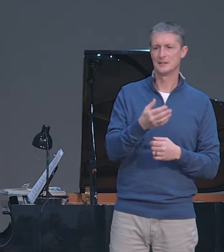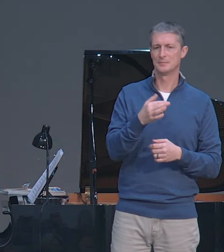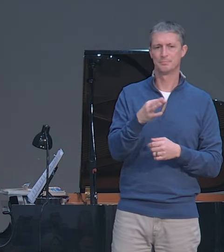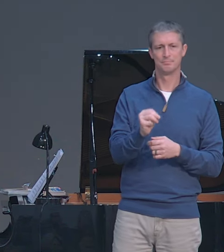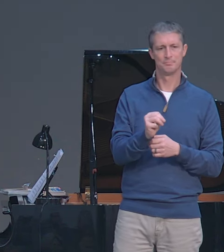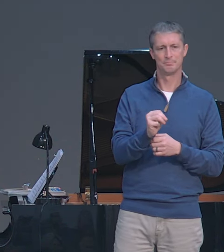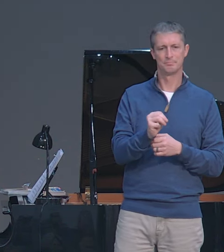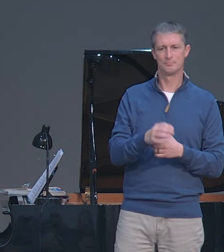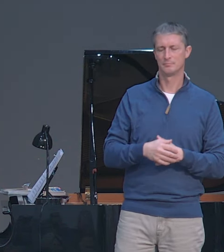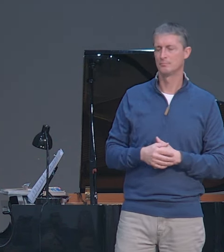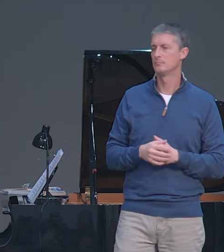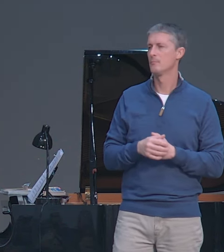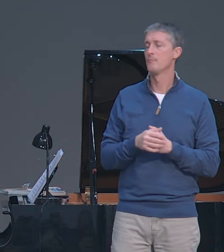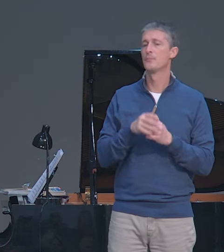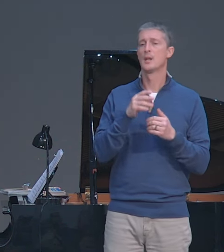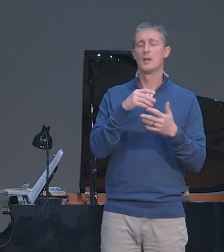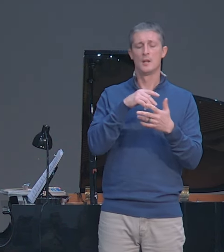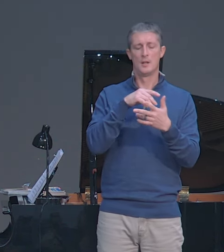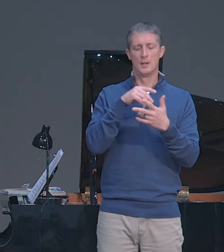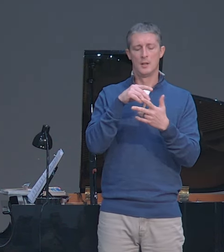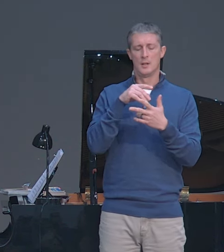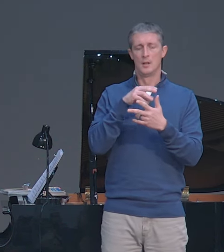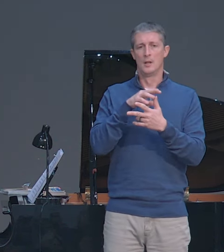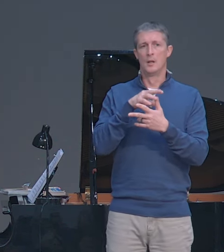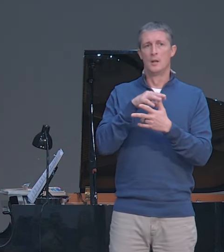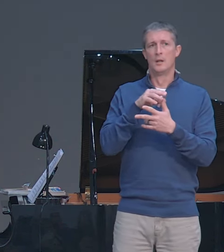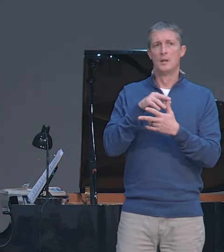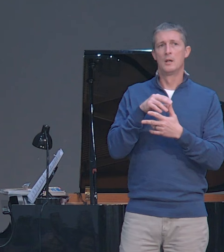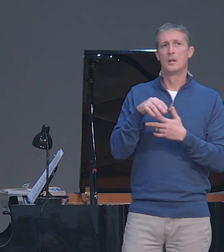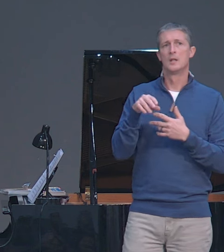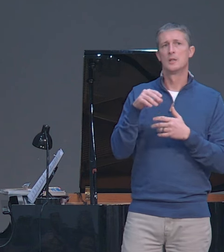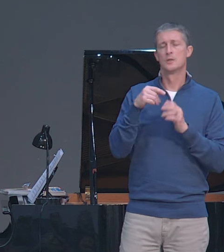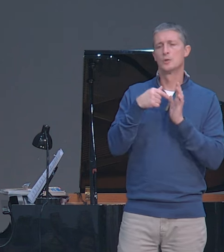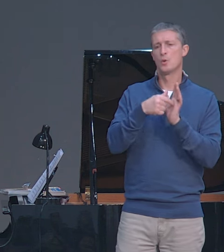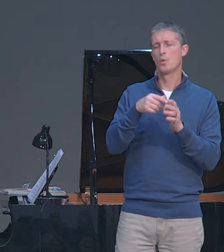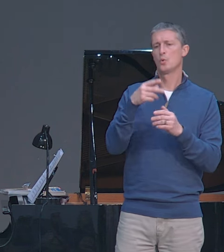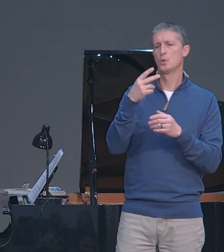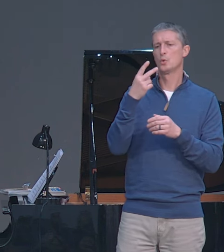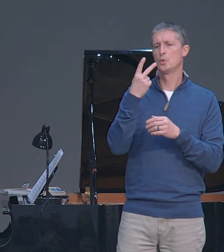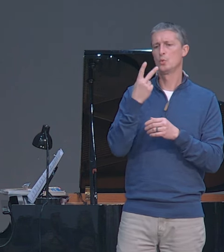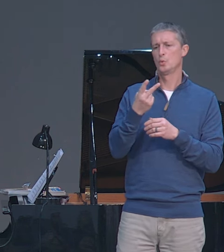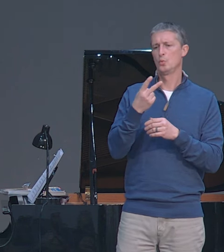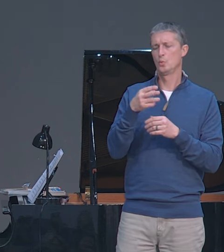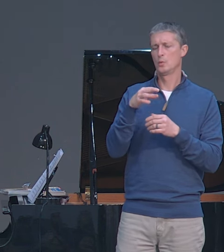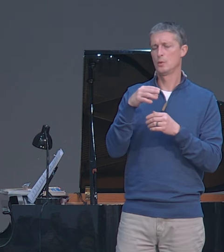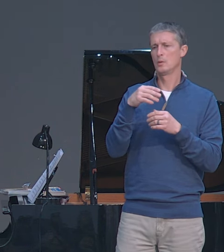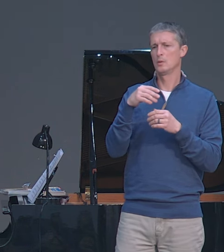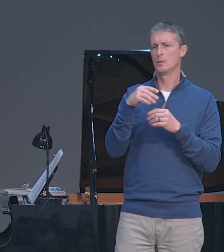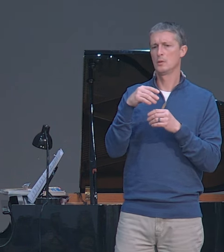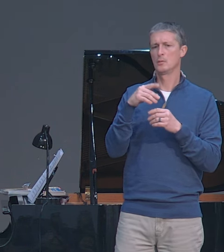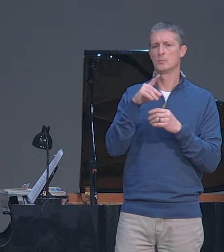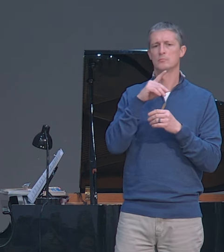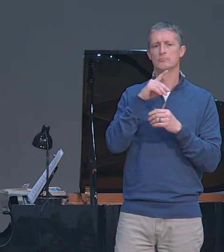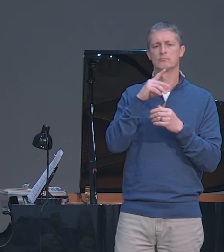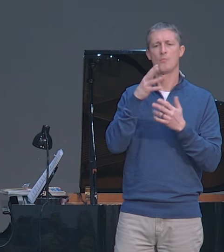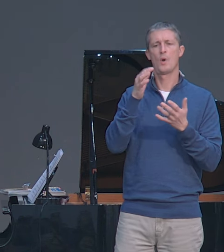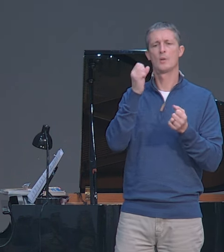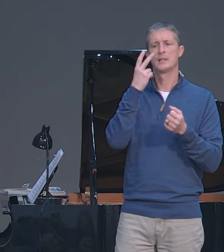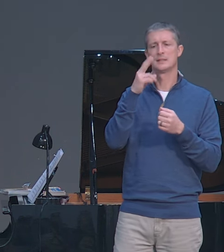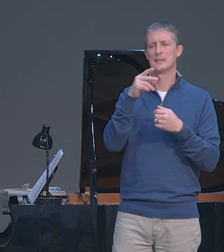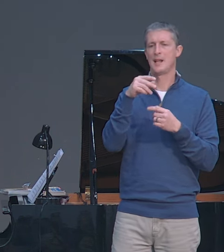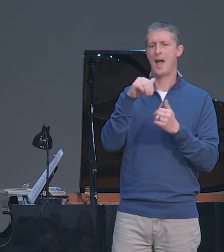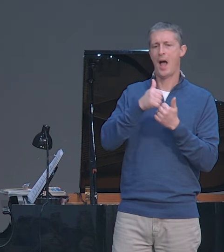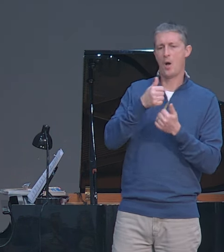two foundational realities about Jesus' identity as God. First, notice that Jesus' identity is seen in his